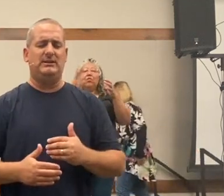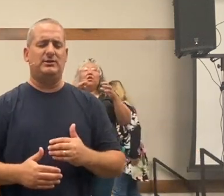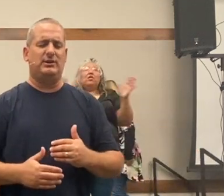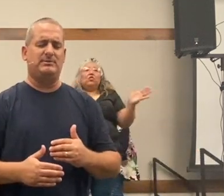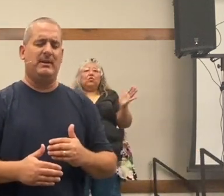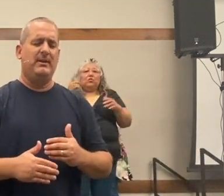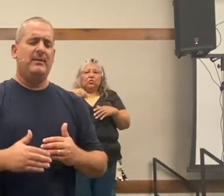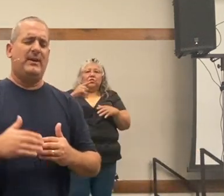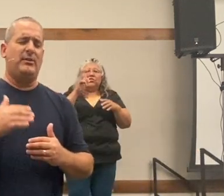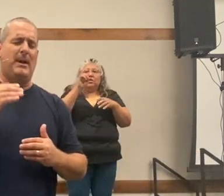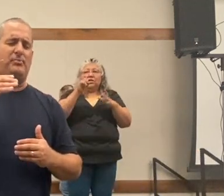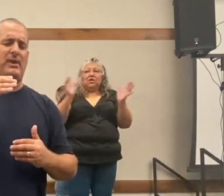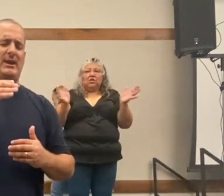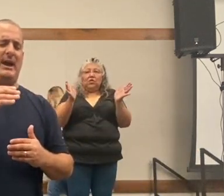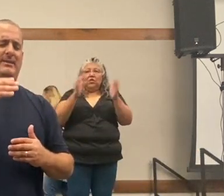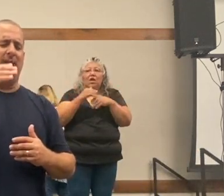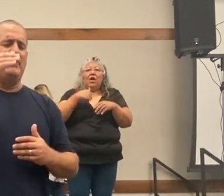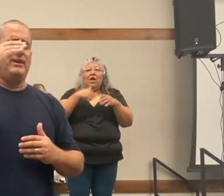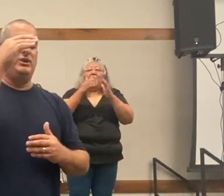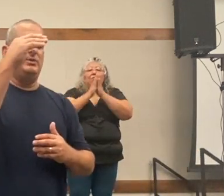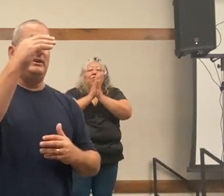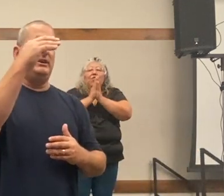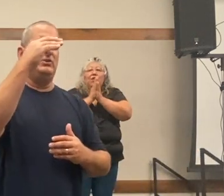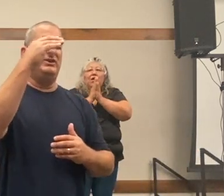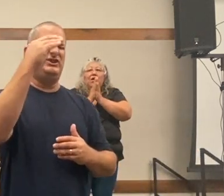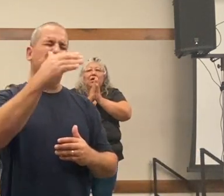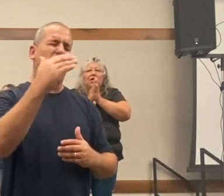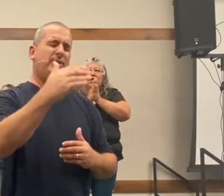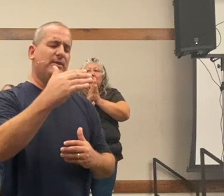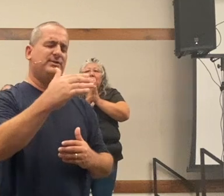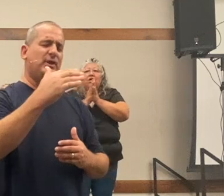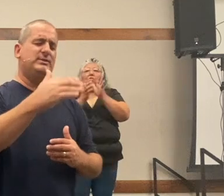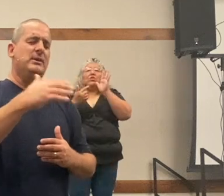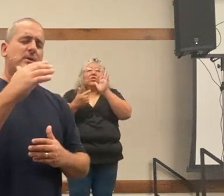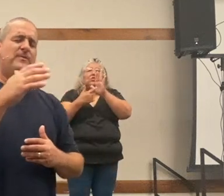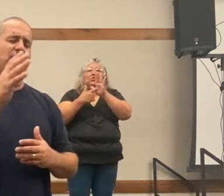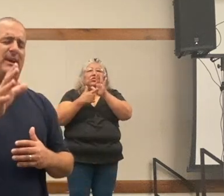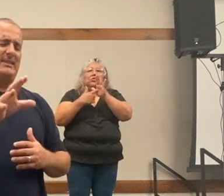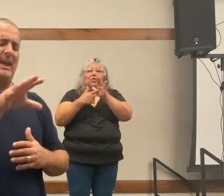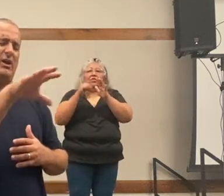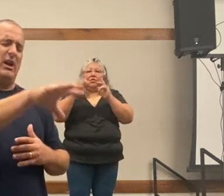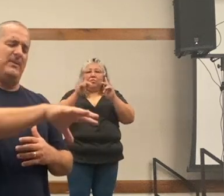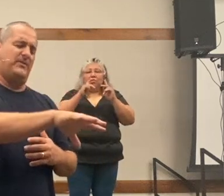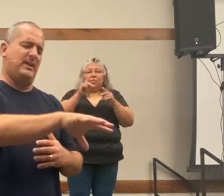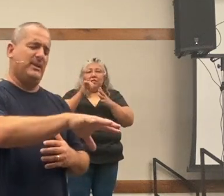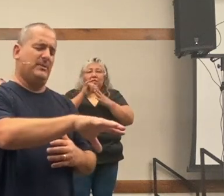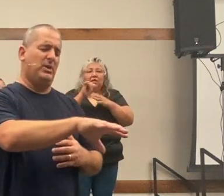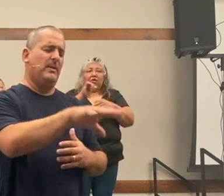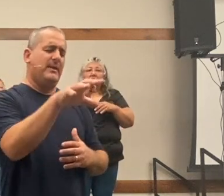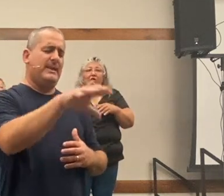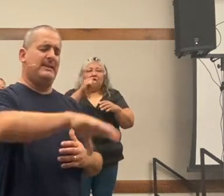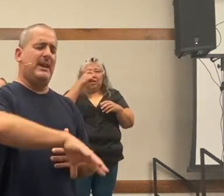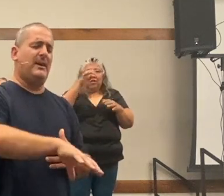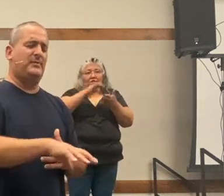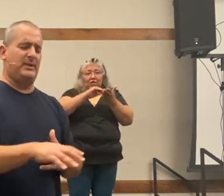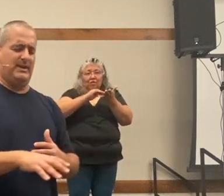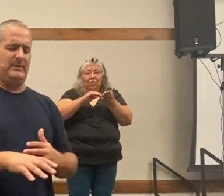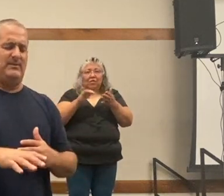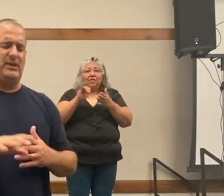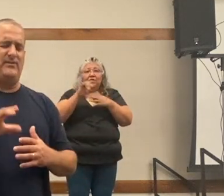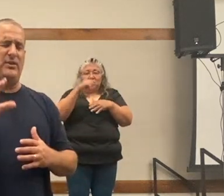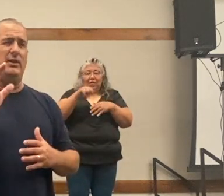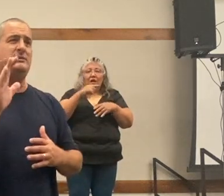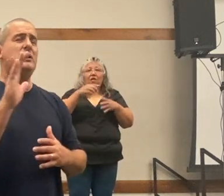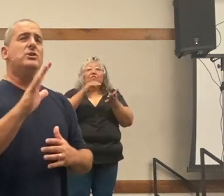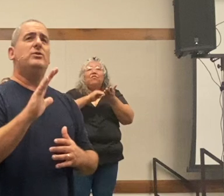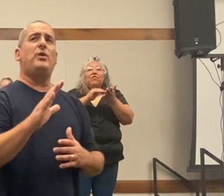who need encouragement. Father, I pray, God, that you would show those folks who feel like they are unforgivable that they are forgiven.